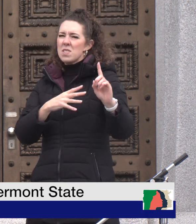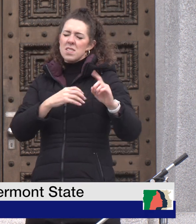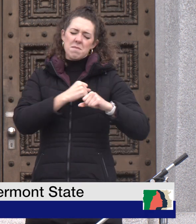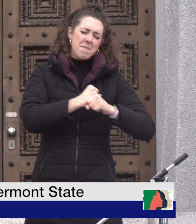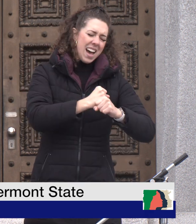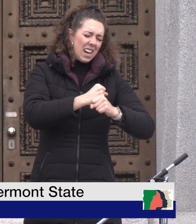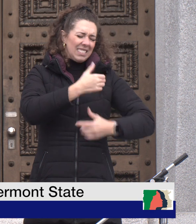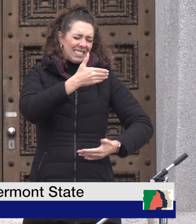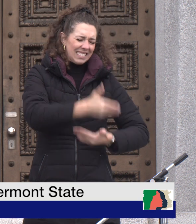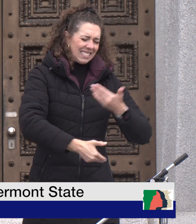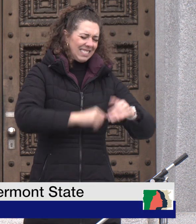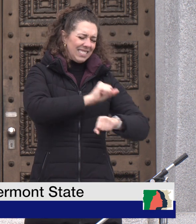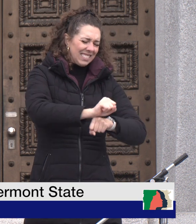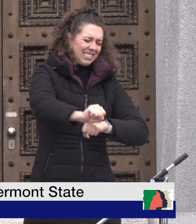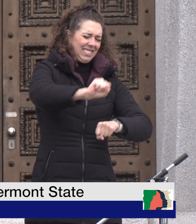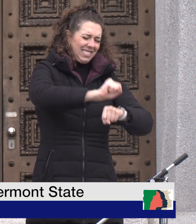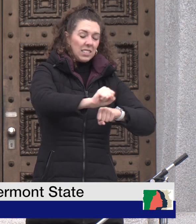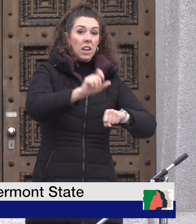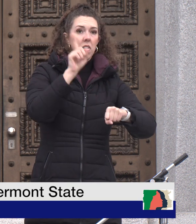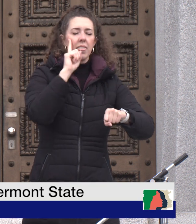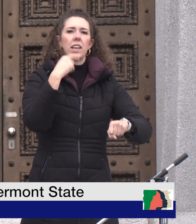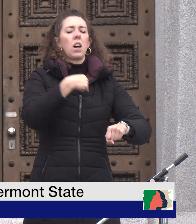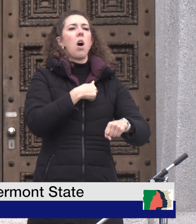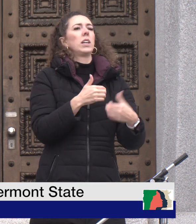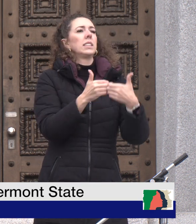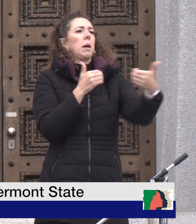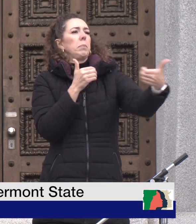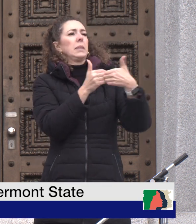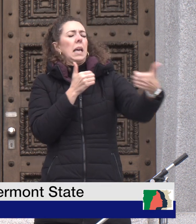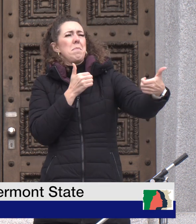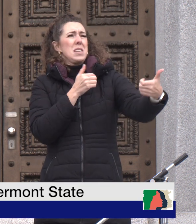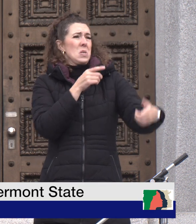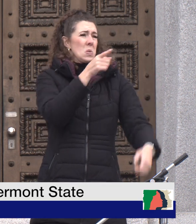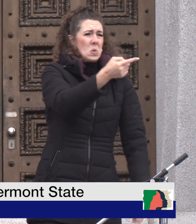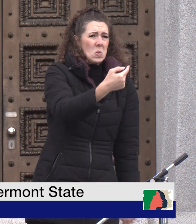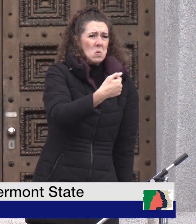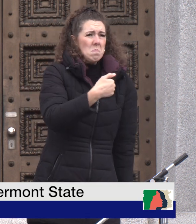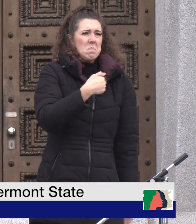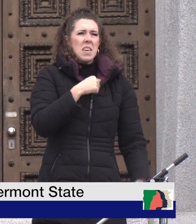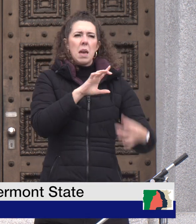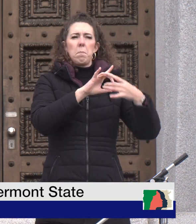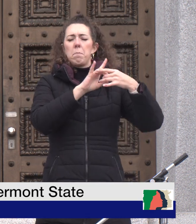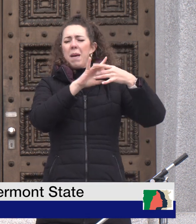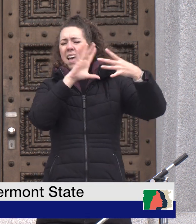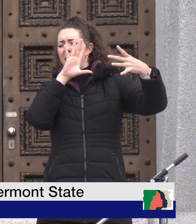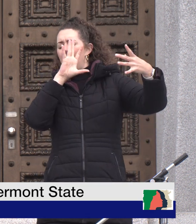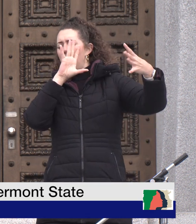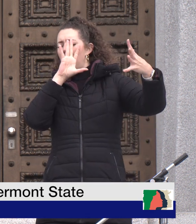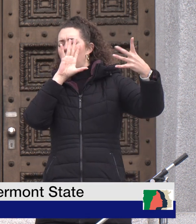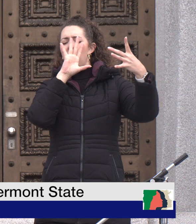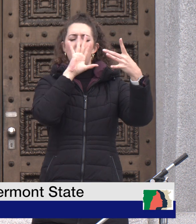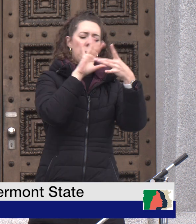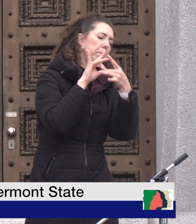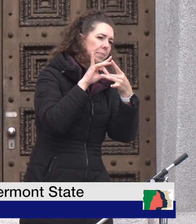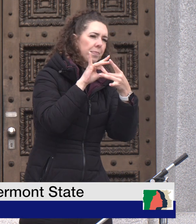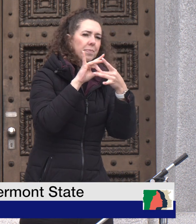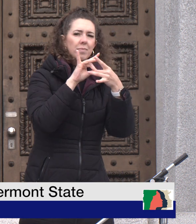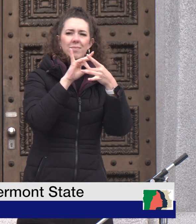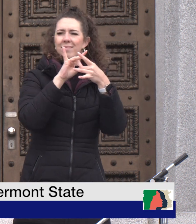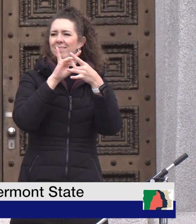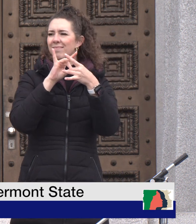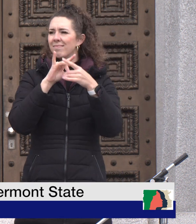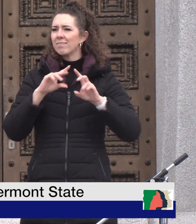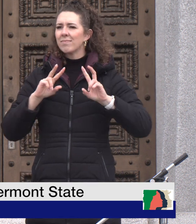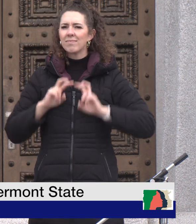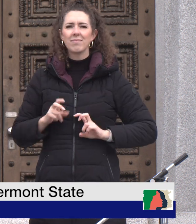of separateness, let it go back into remission. Just look at you. You look